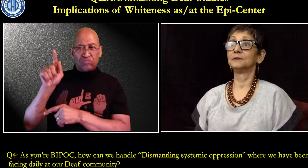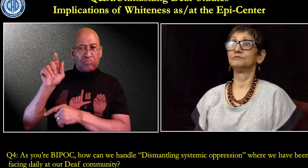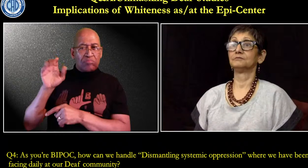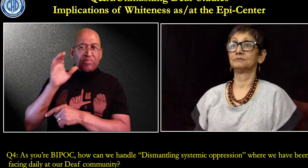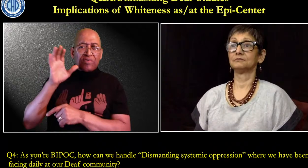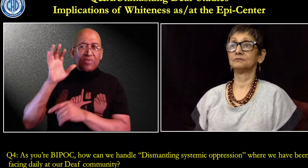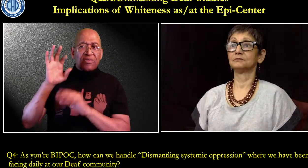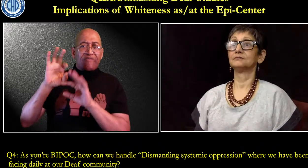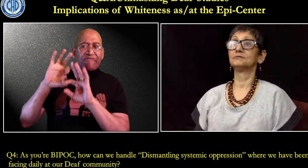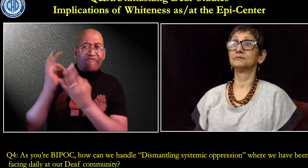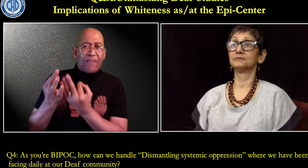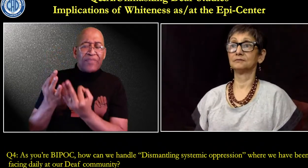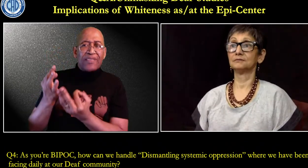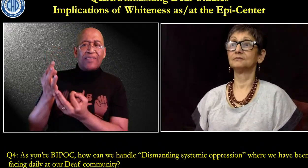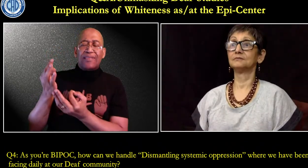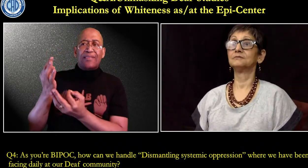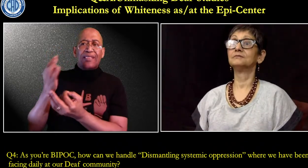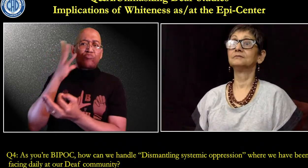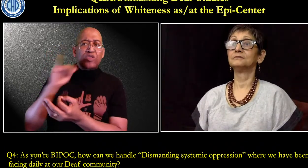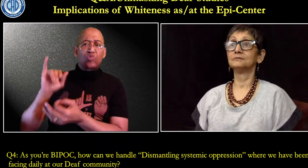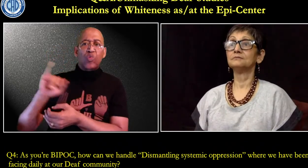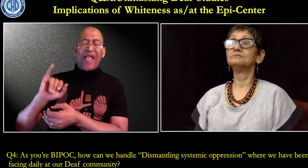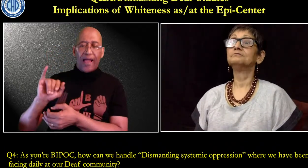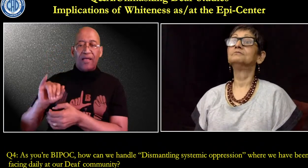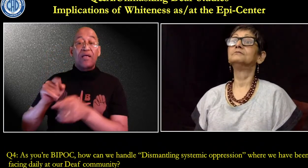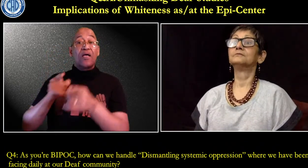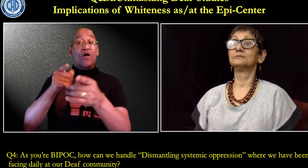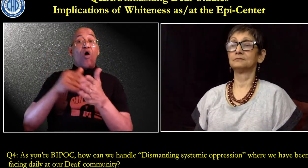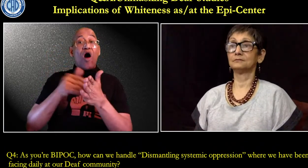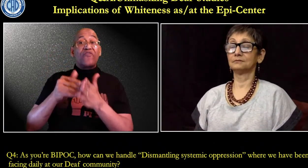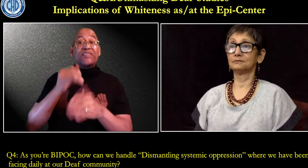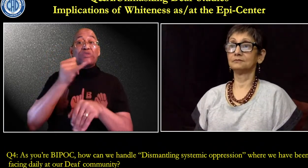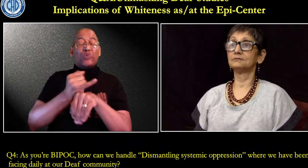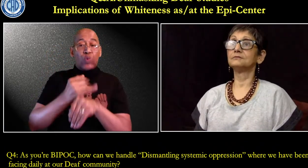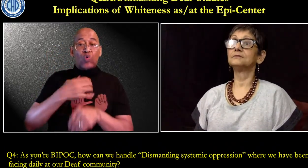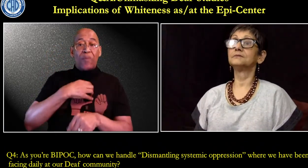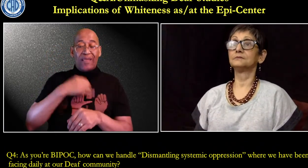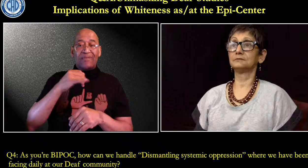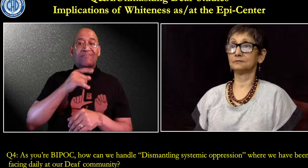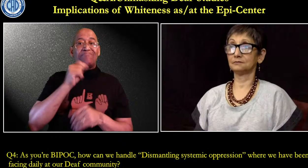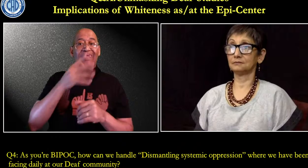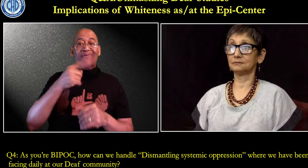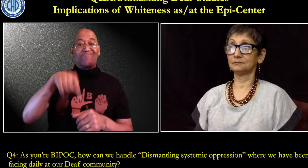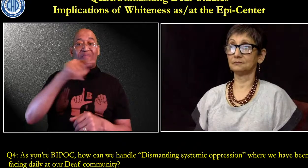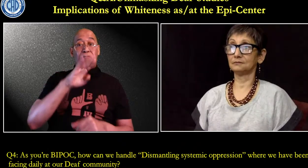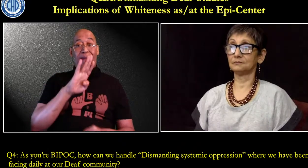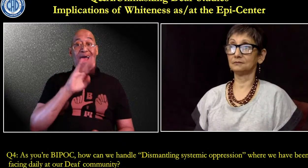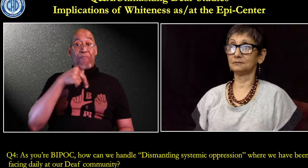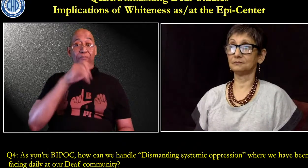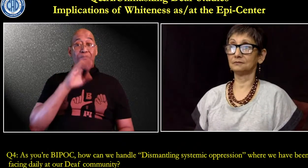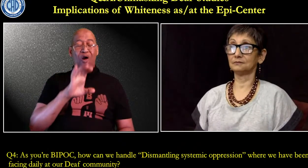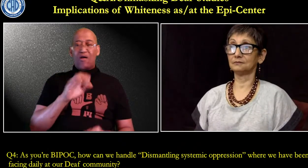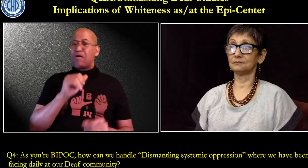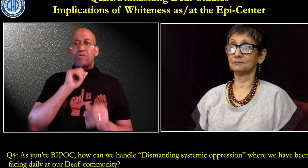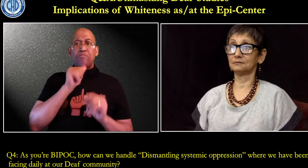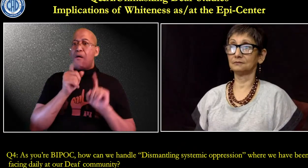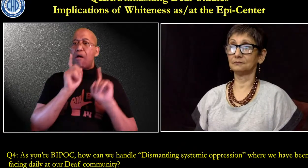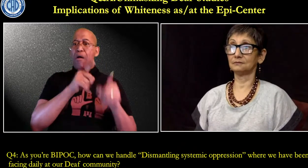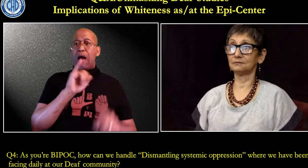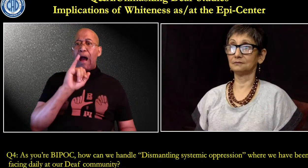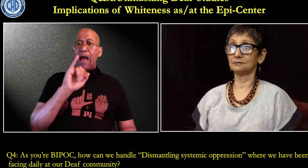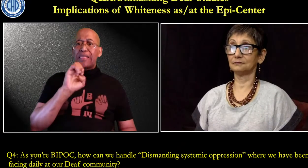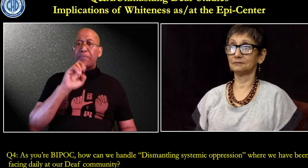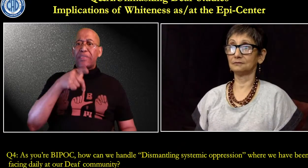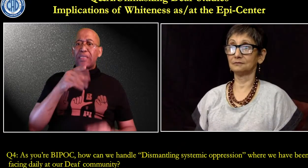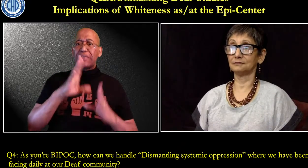and taking that time to really understand the family, their experiences, what it looks like. Oftentimes in the